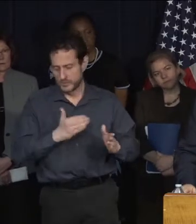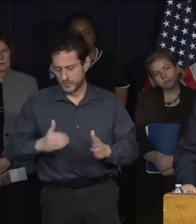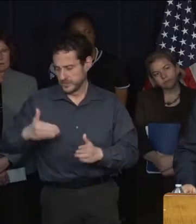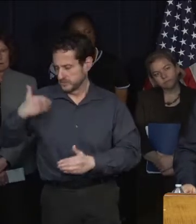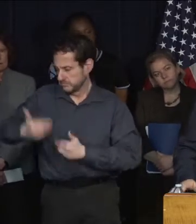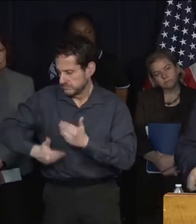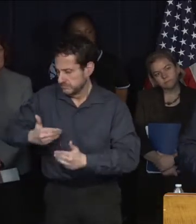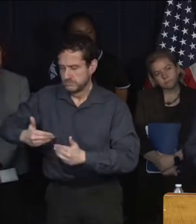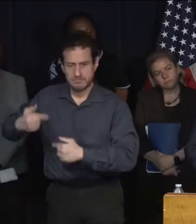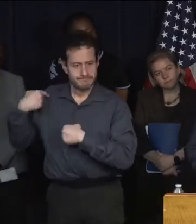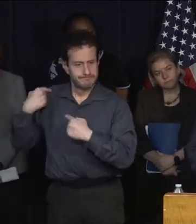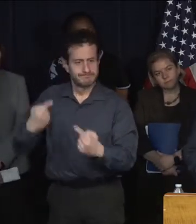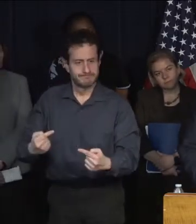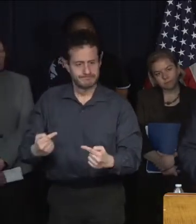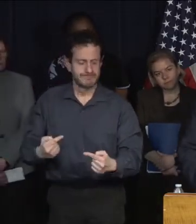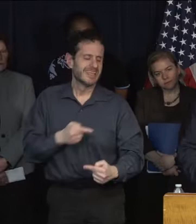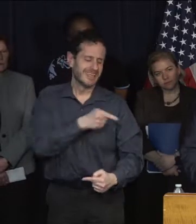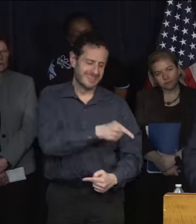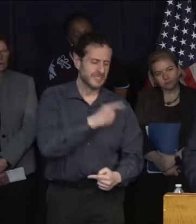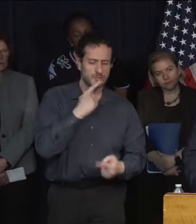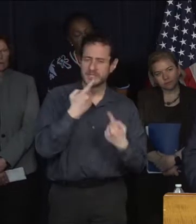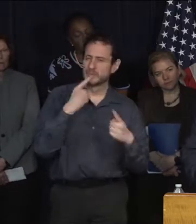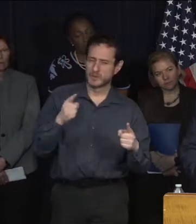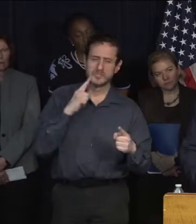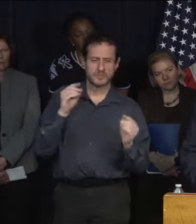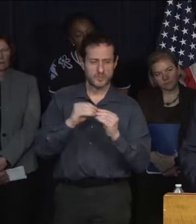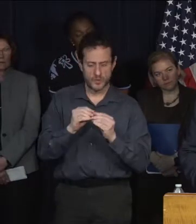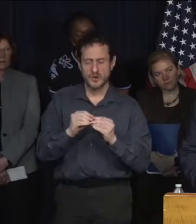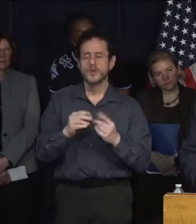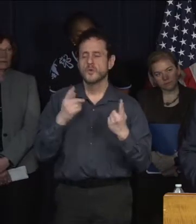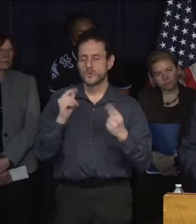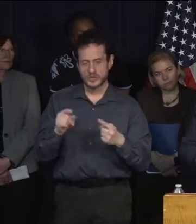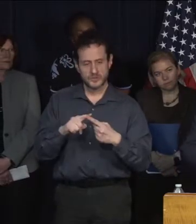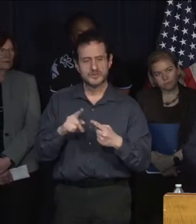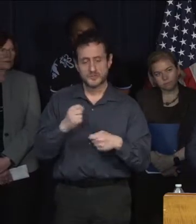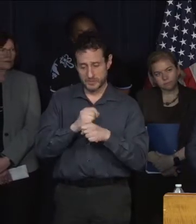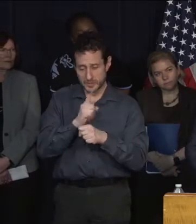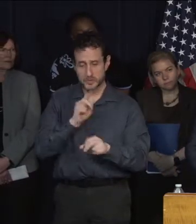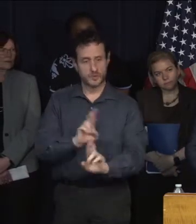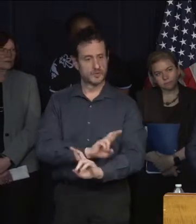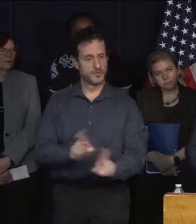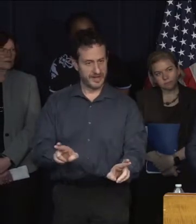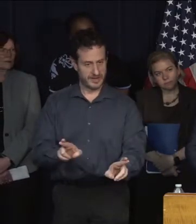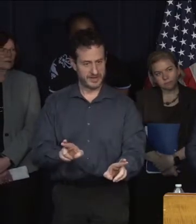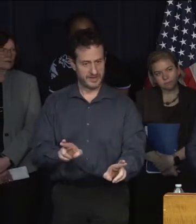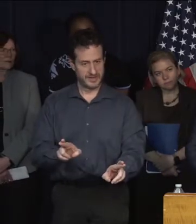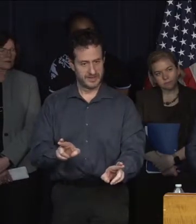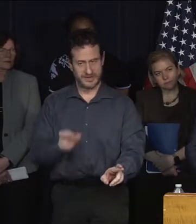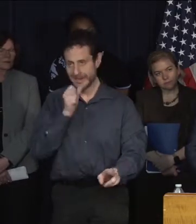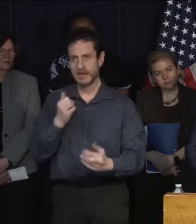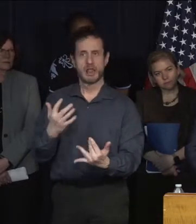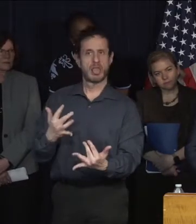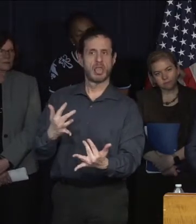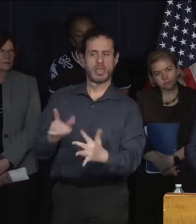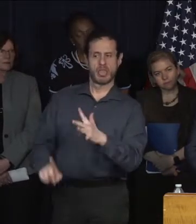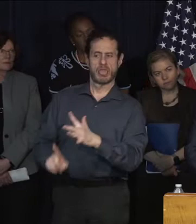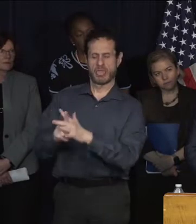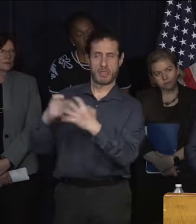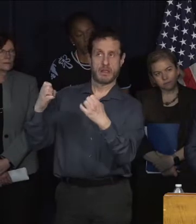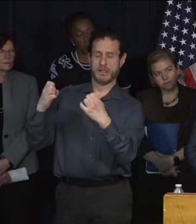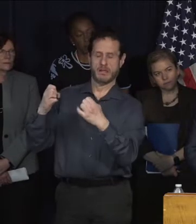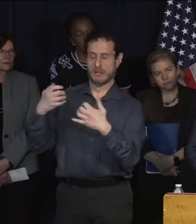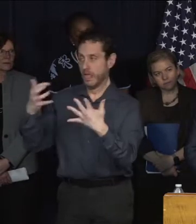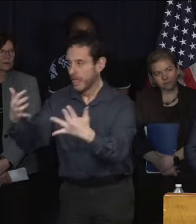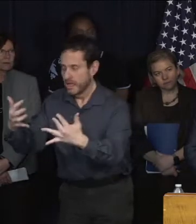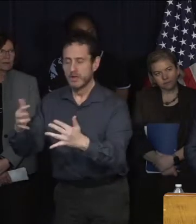way. This is really more of that. It's staying ahead of it, making sure that, you know, as the other states have announced a disaster proclamation or a state